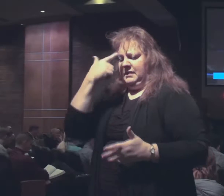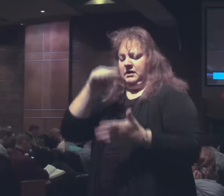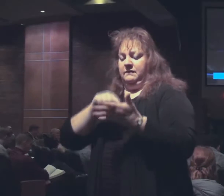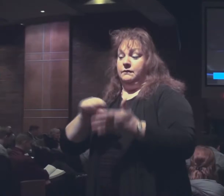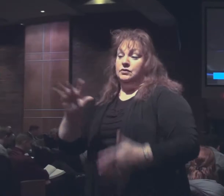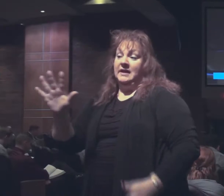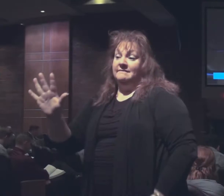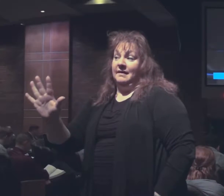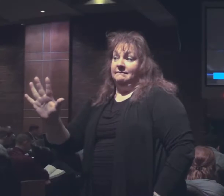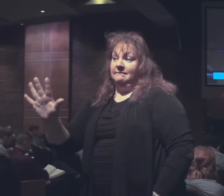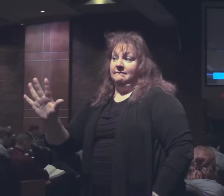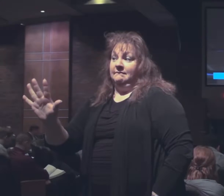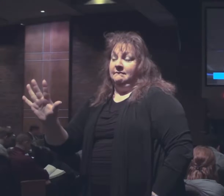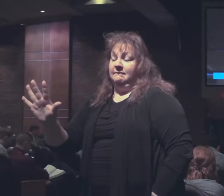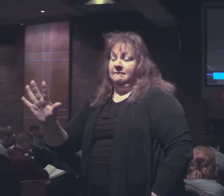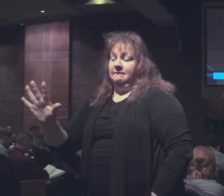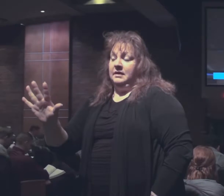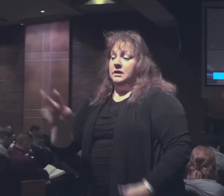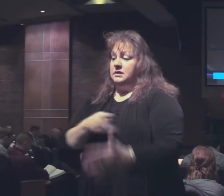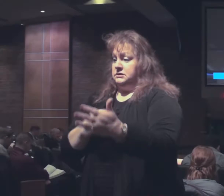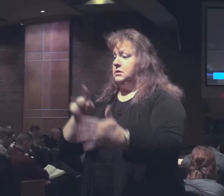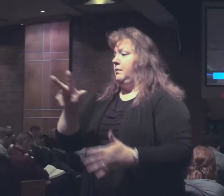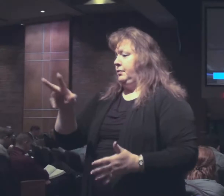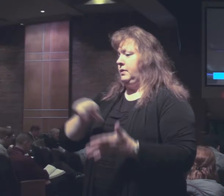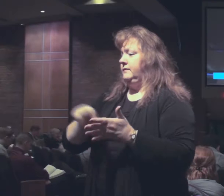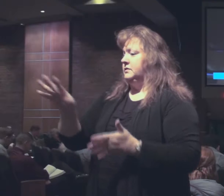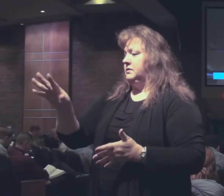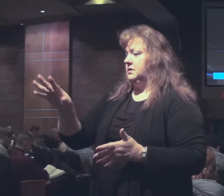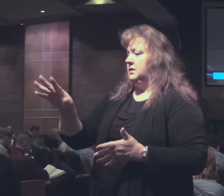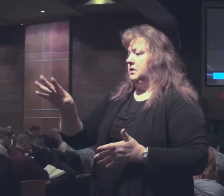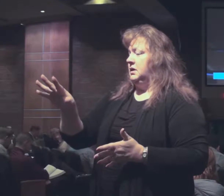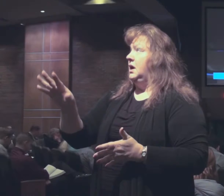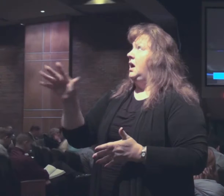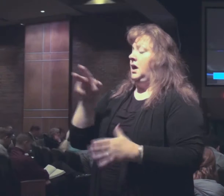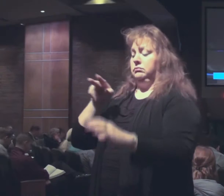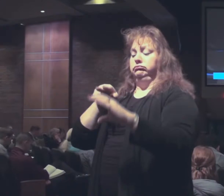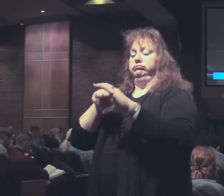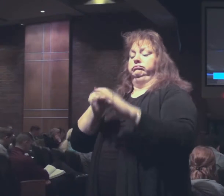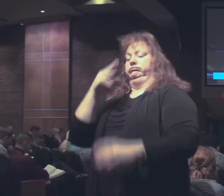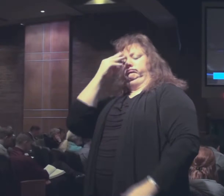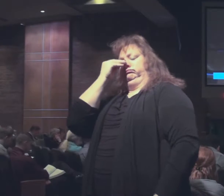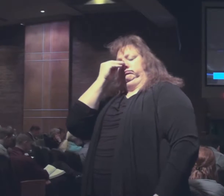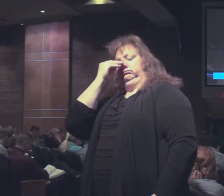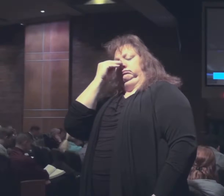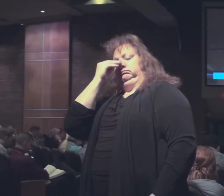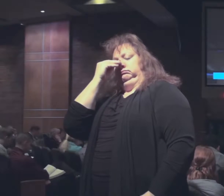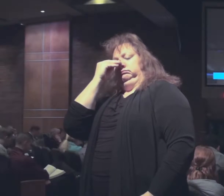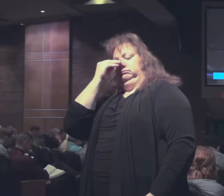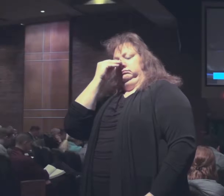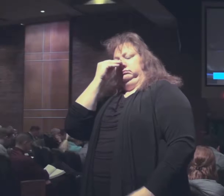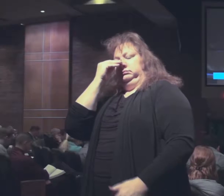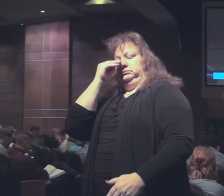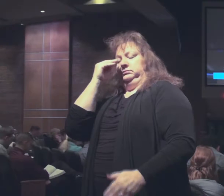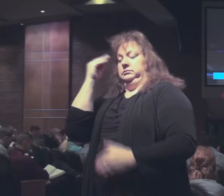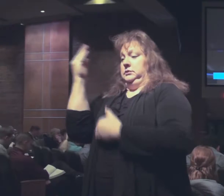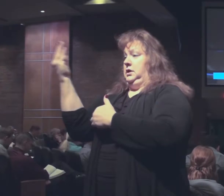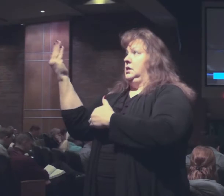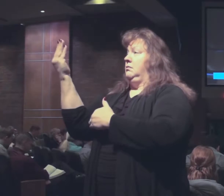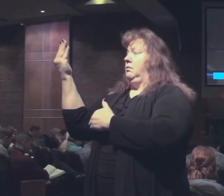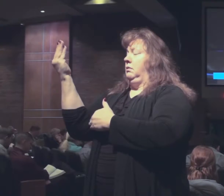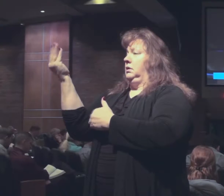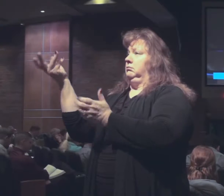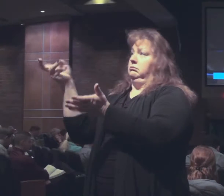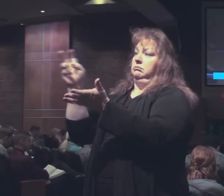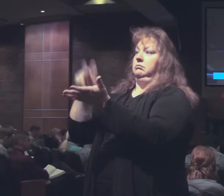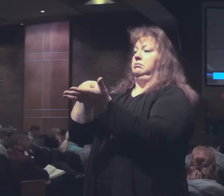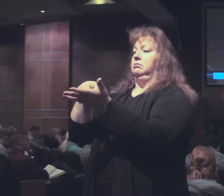verse 5 in Psalm 3, which says, I lay down and slept, I awoke, for the Lord sustains